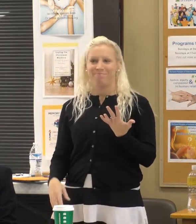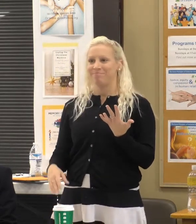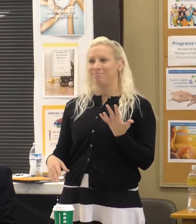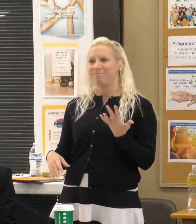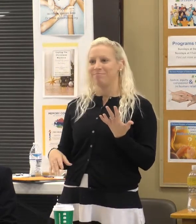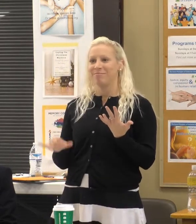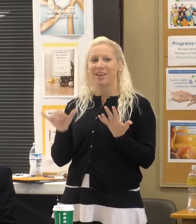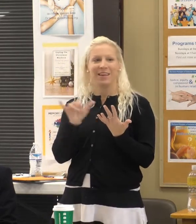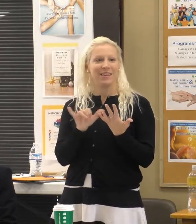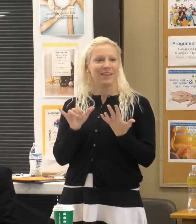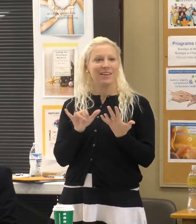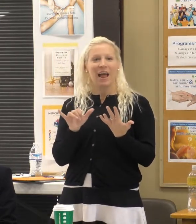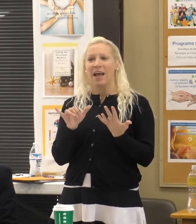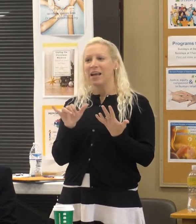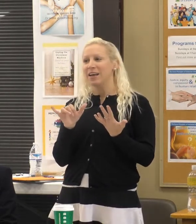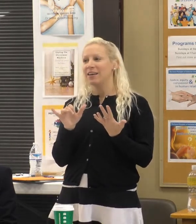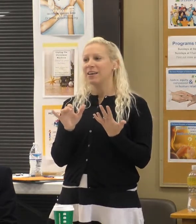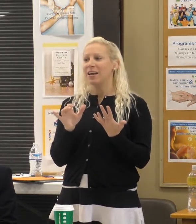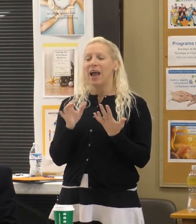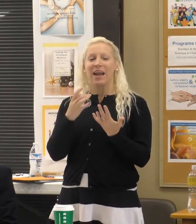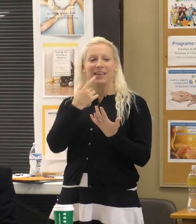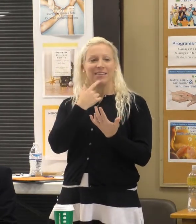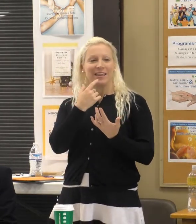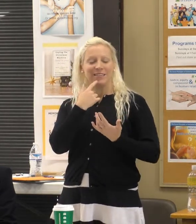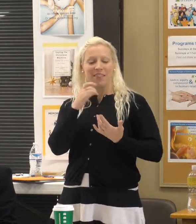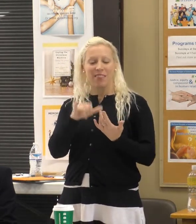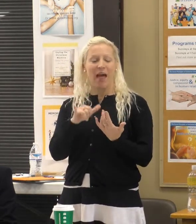you know, I just want people to have options.